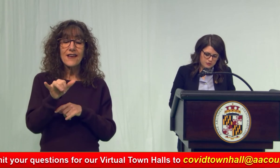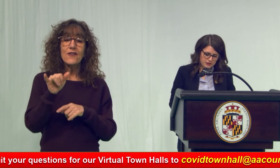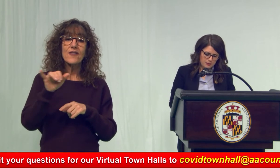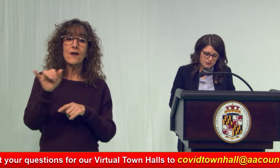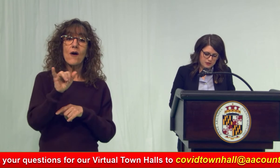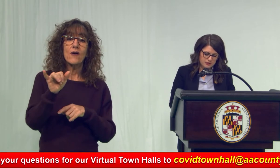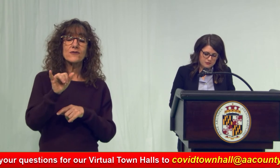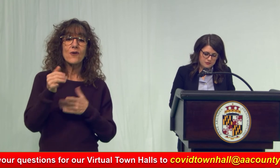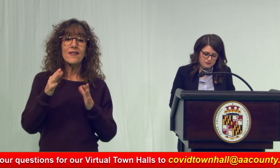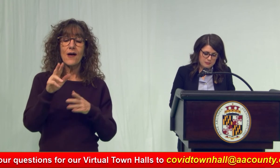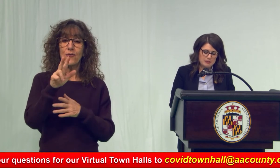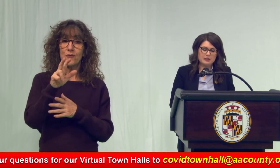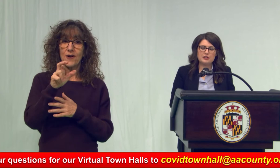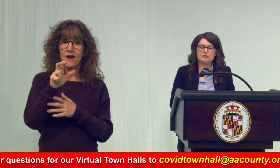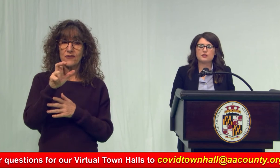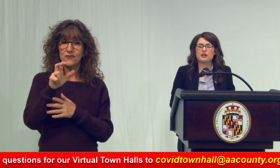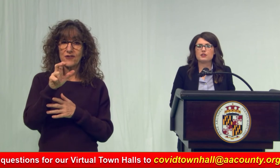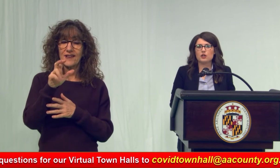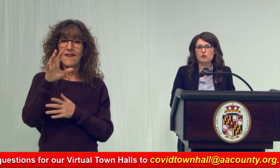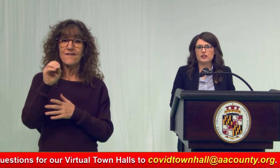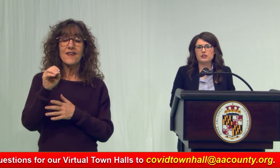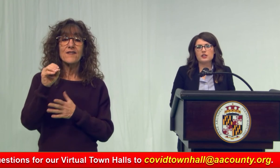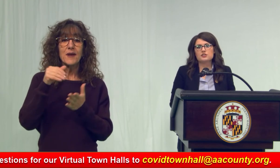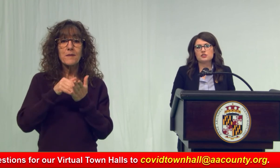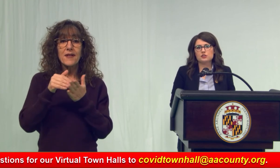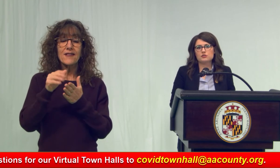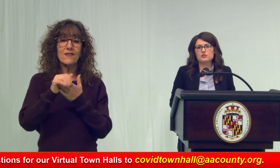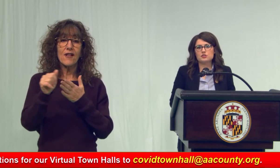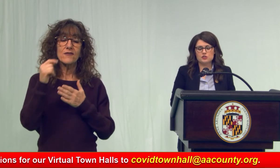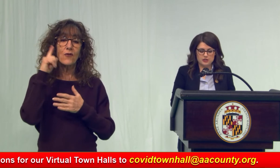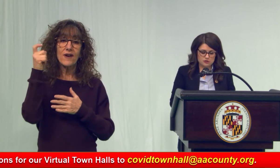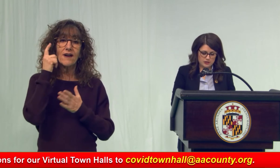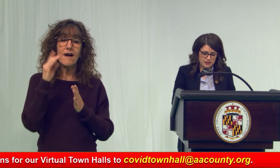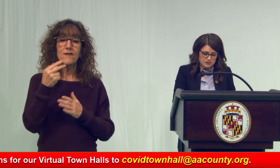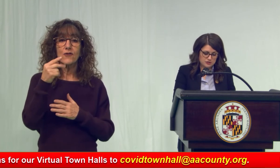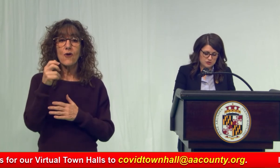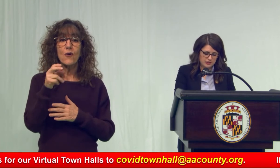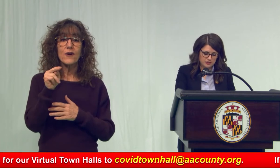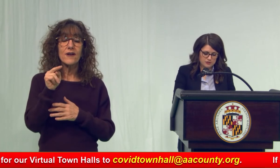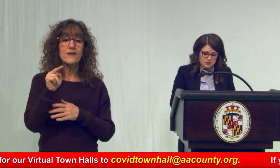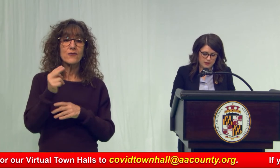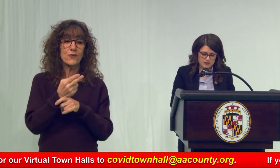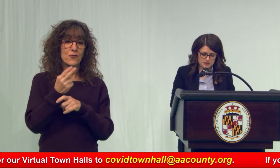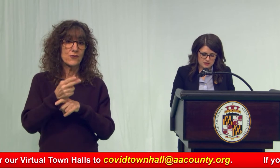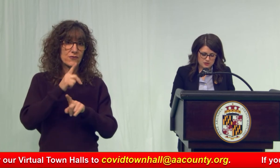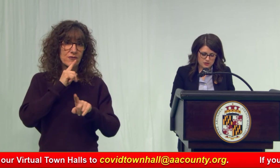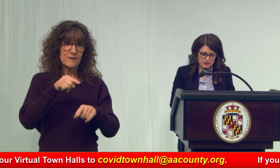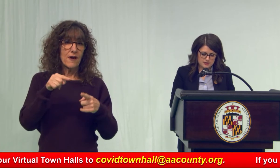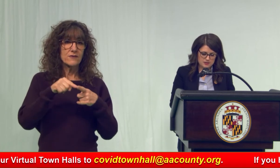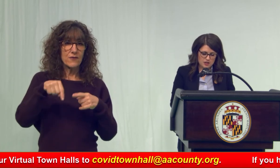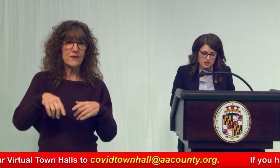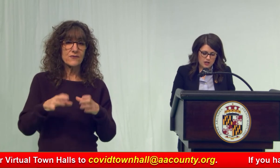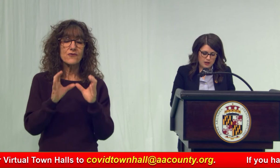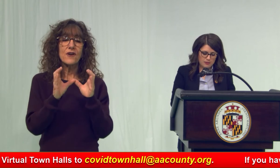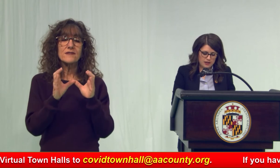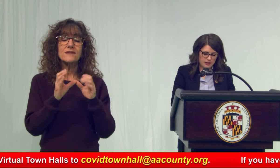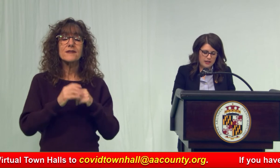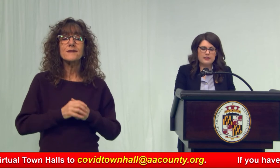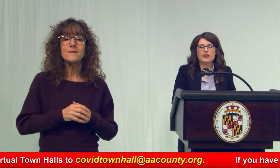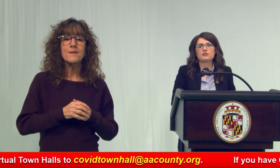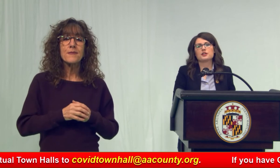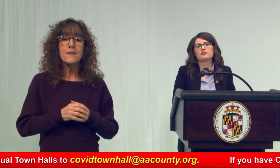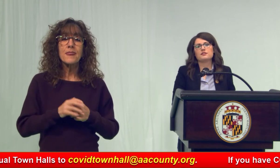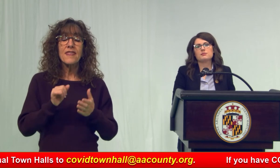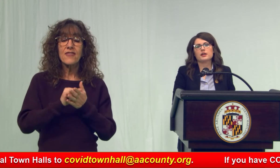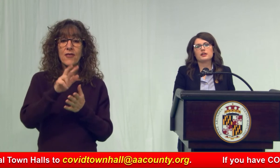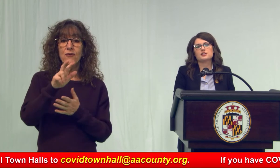also freed up $350 million for Governor Hogan to use to directly respond to this crisis. In